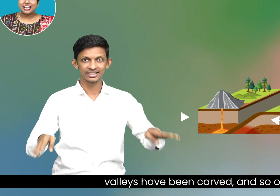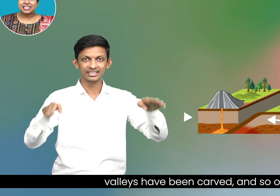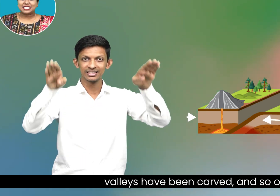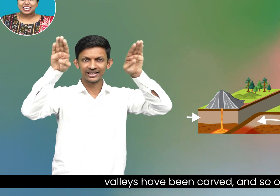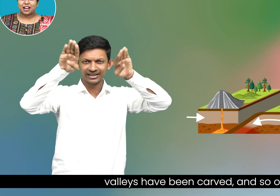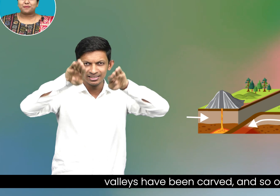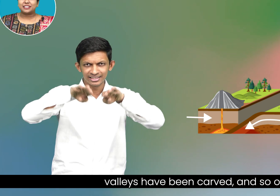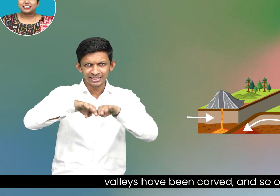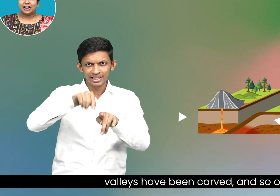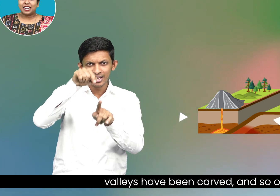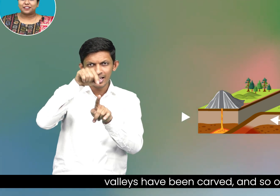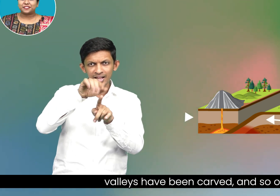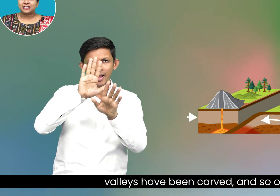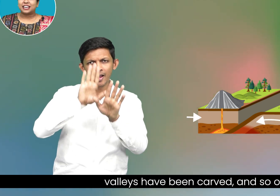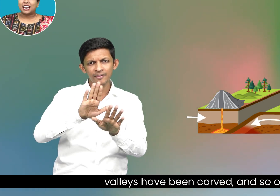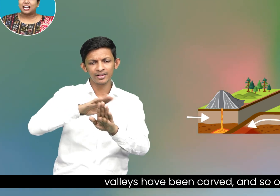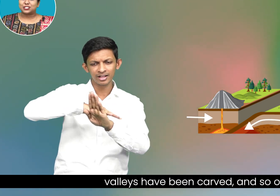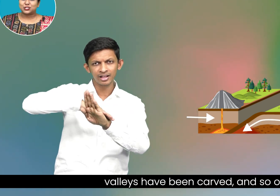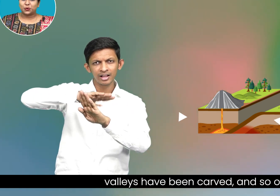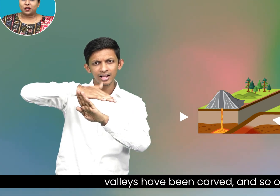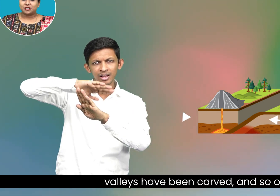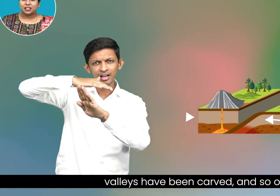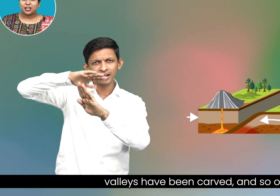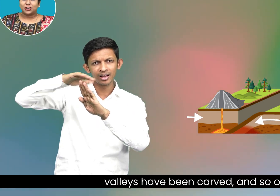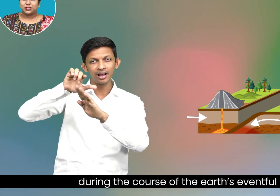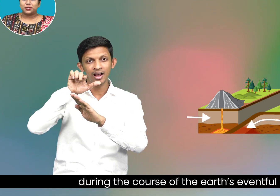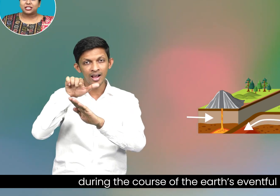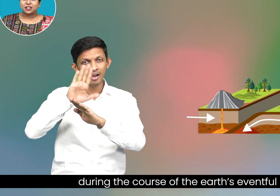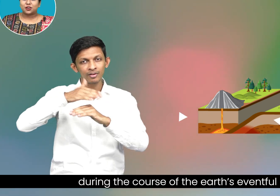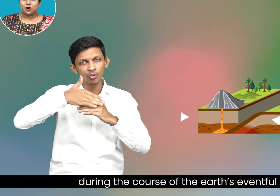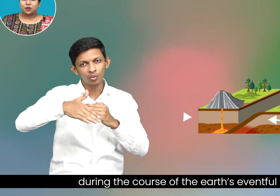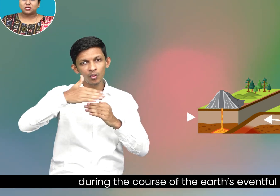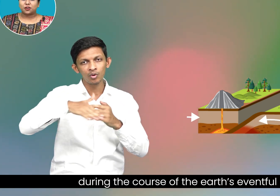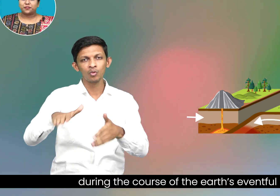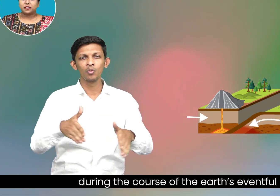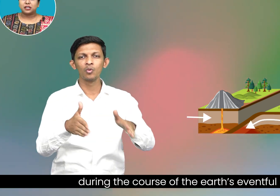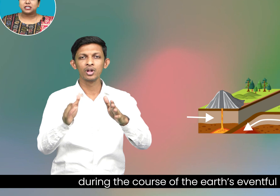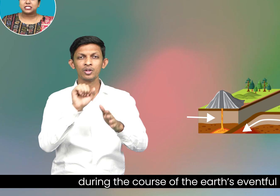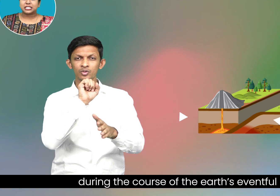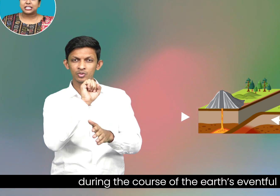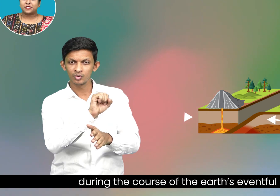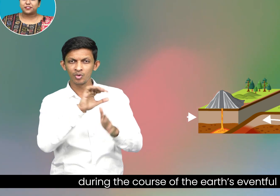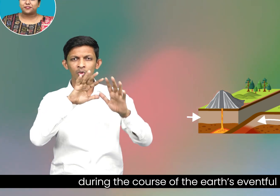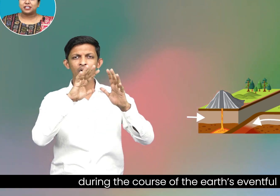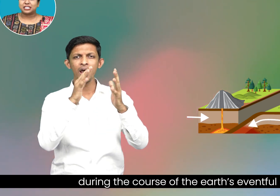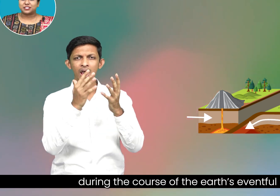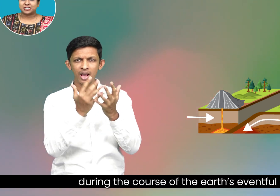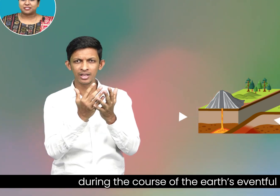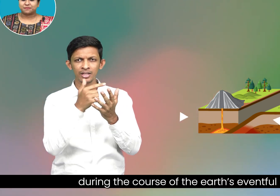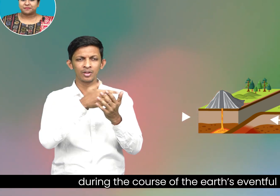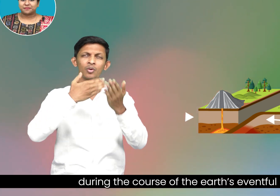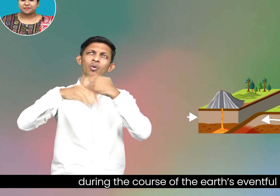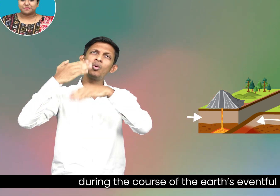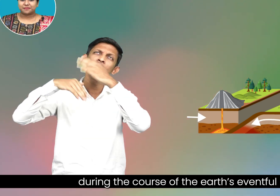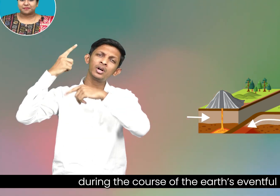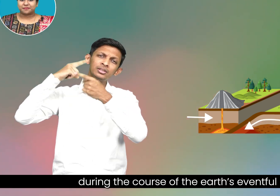Valleys have been carved and so on during the course of Earth's eventful history.